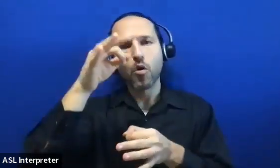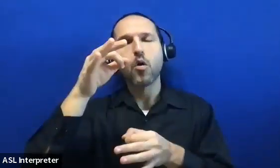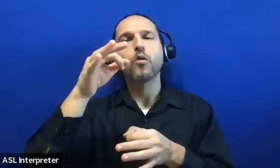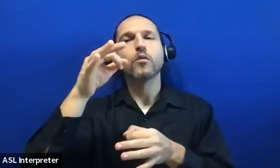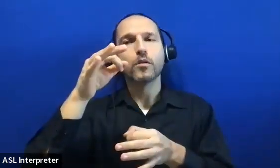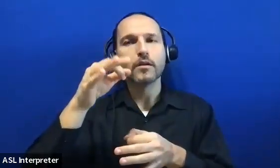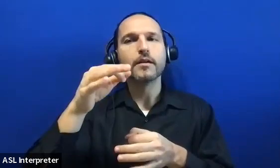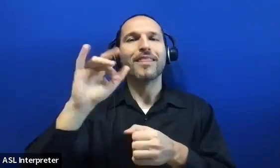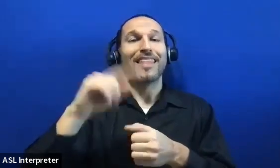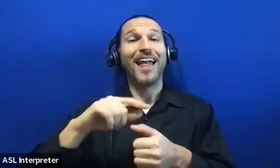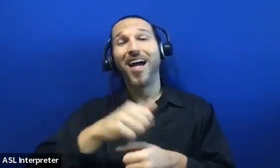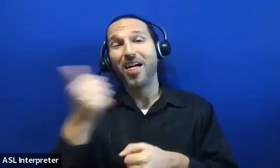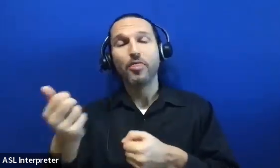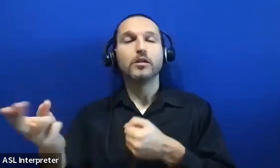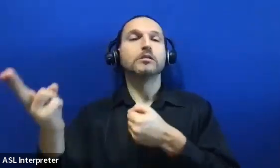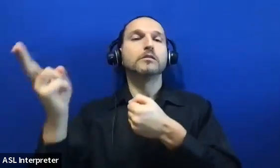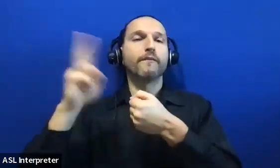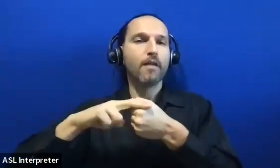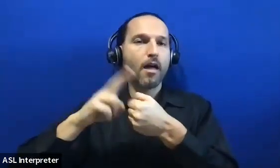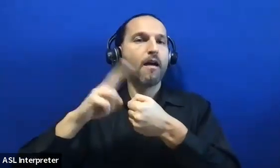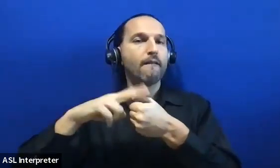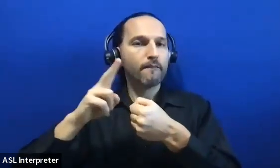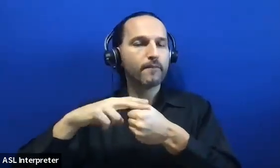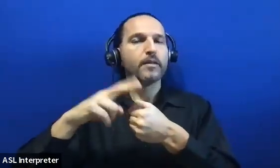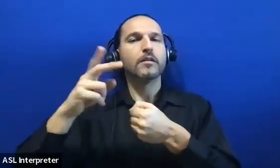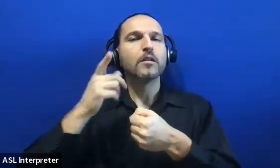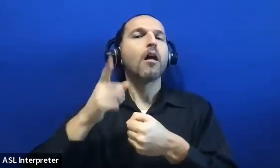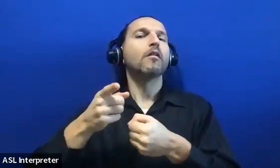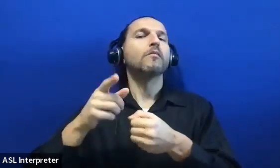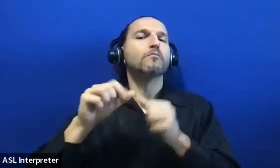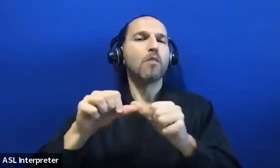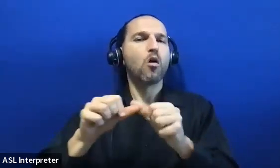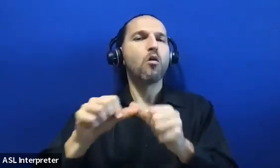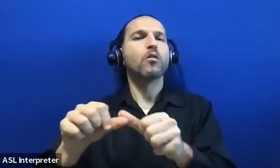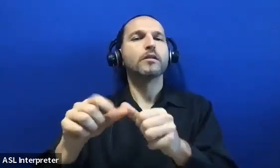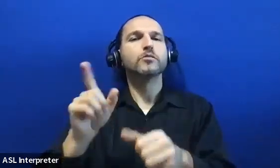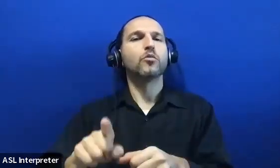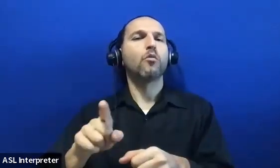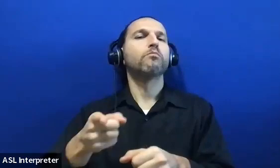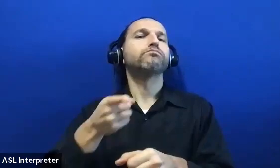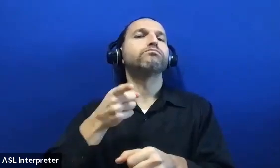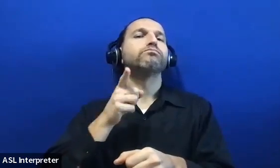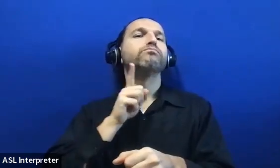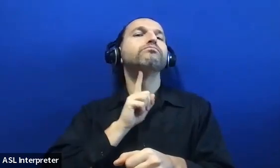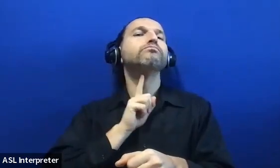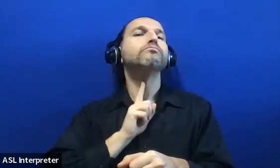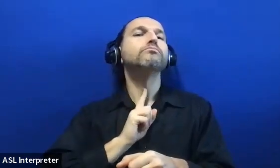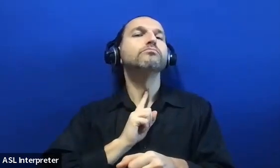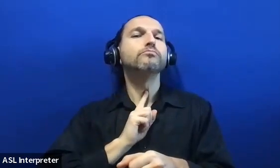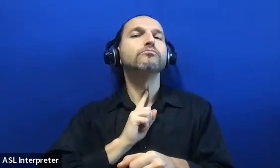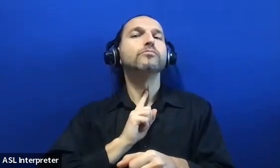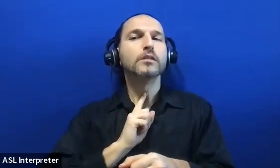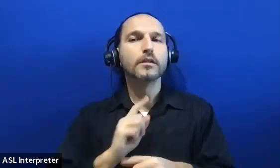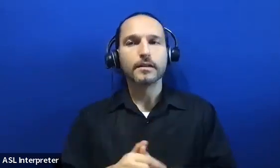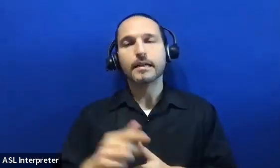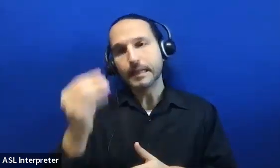to drive pressure in the right direction. We'll talk about this more when we think about how feeding and swallowing